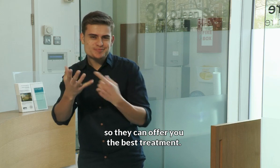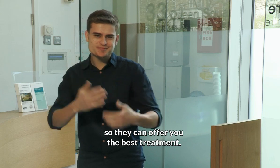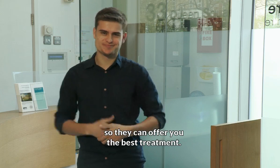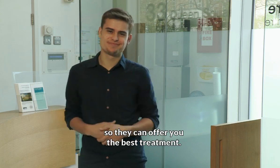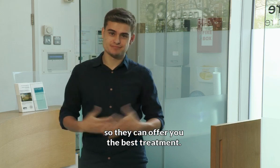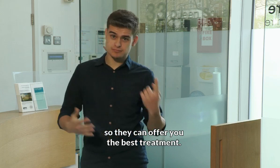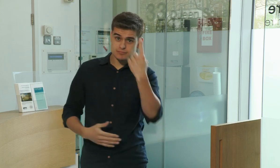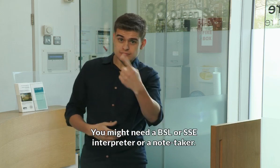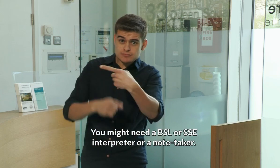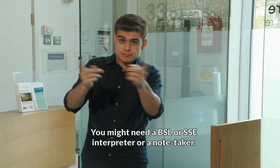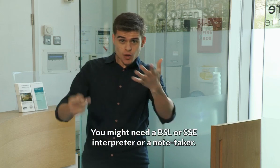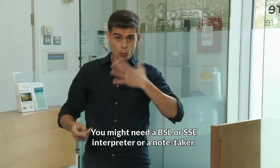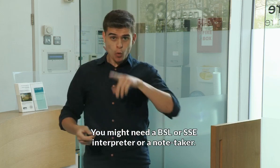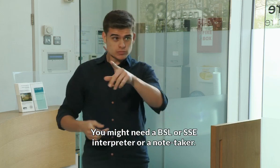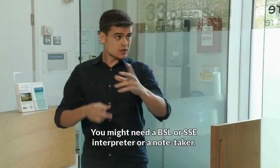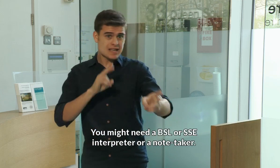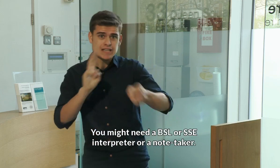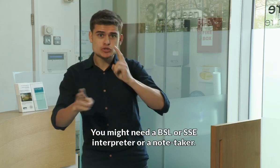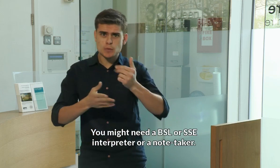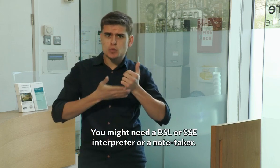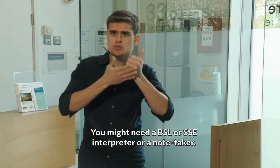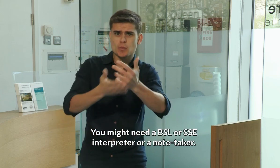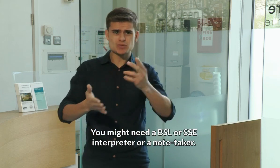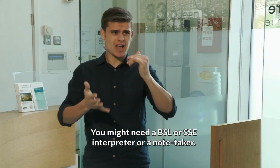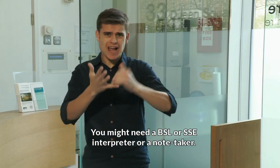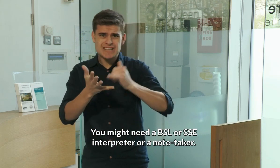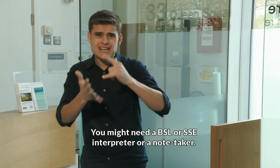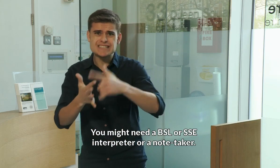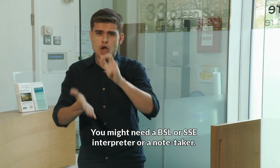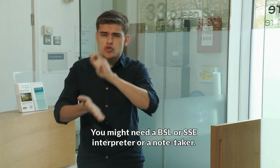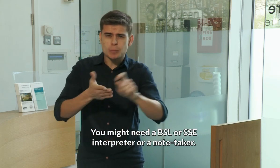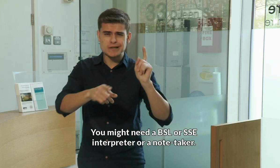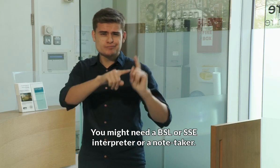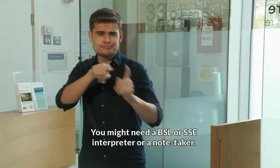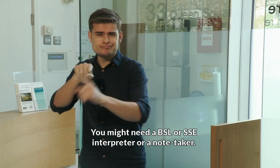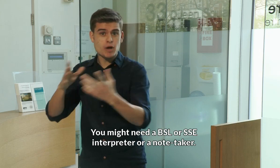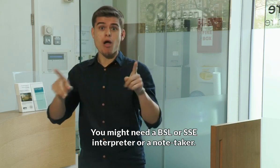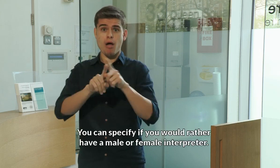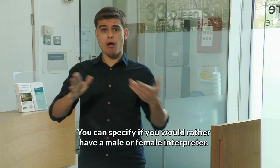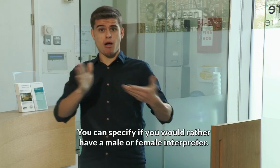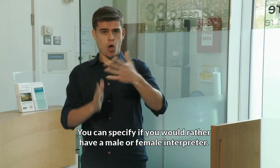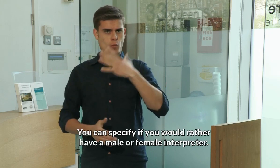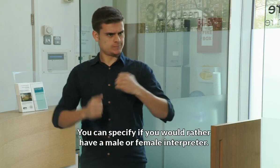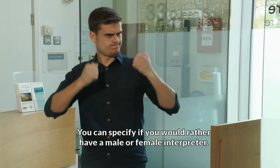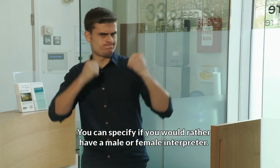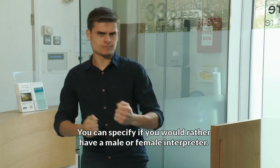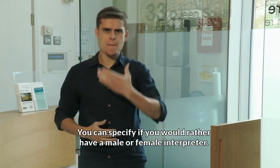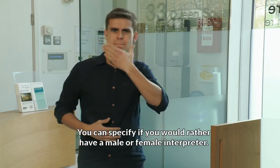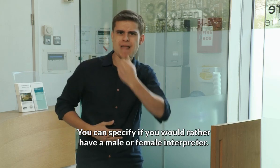treatment. You might need a BSL or SSE interpreter or note taker. You can specify if you would